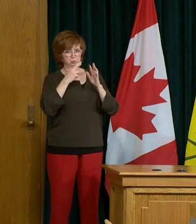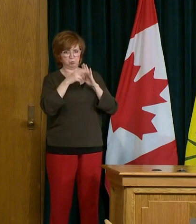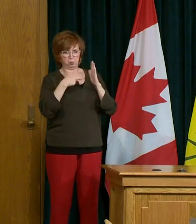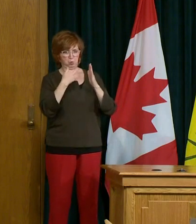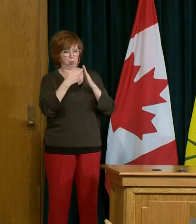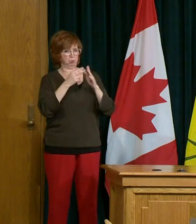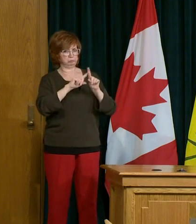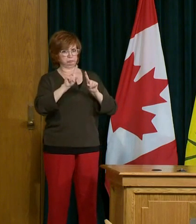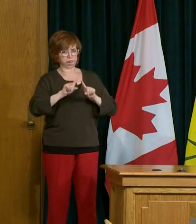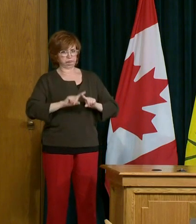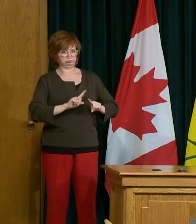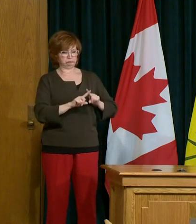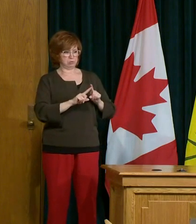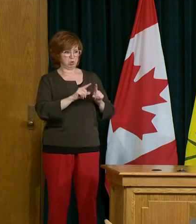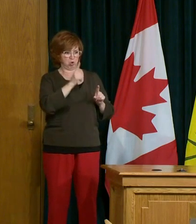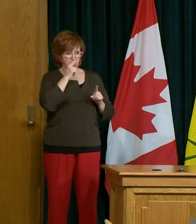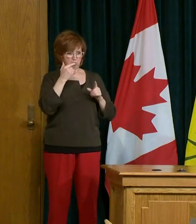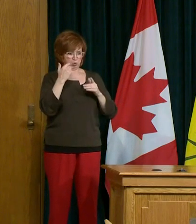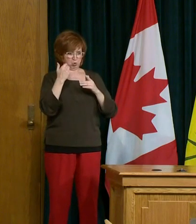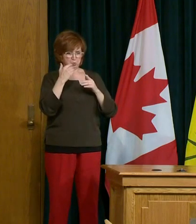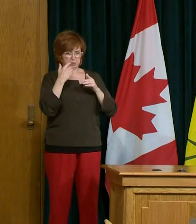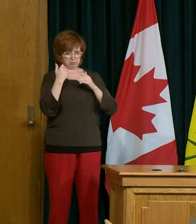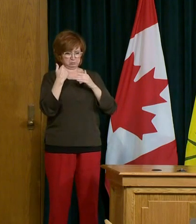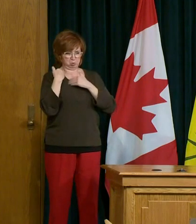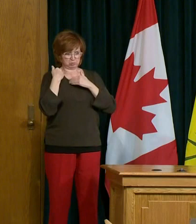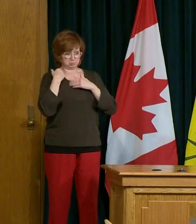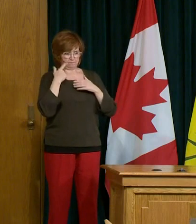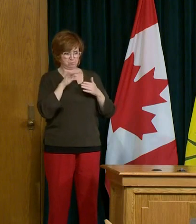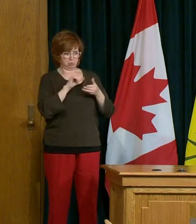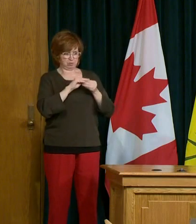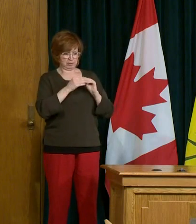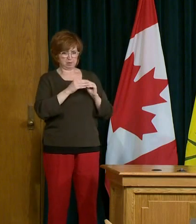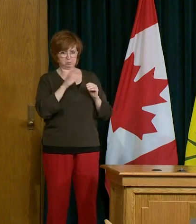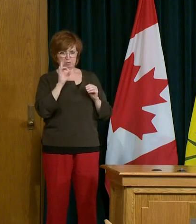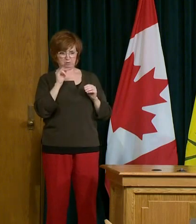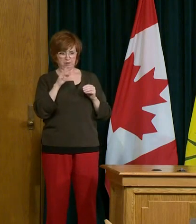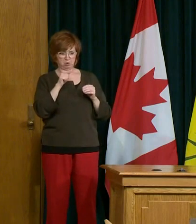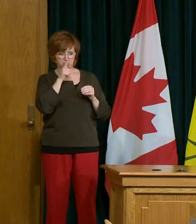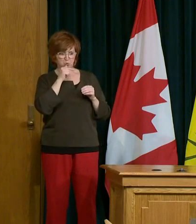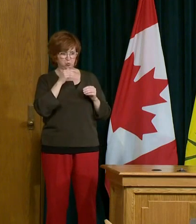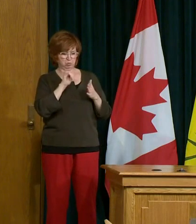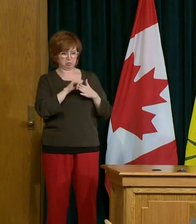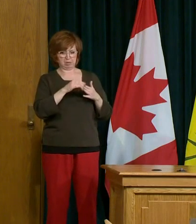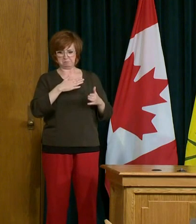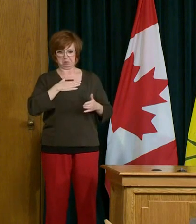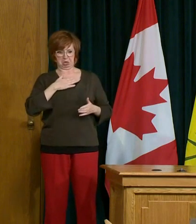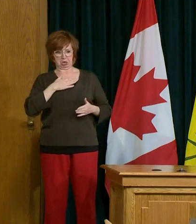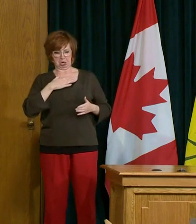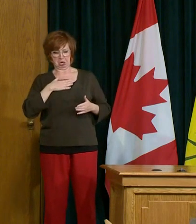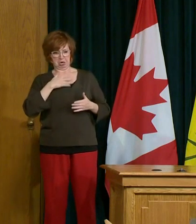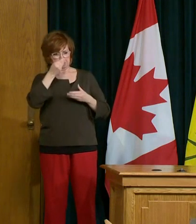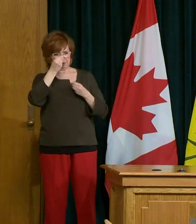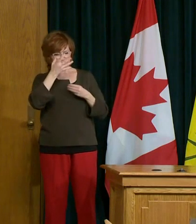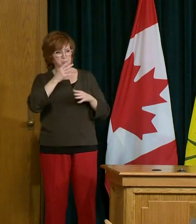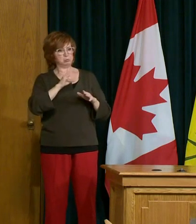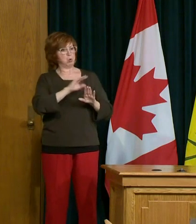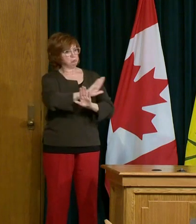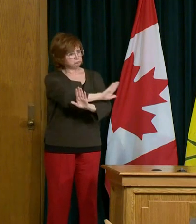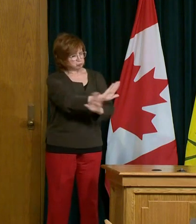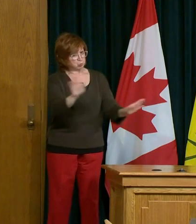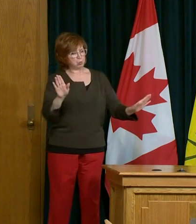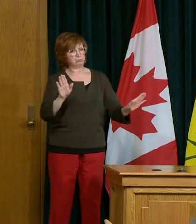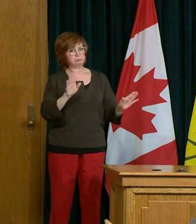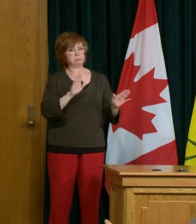holds the data. Of course, the data belongs to the people, and it's important that we are mindful and respectful of all the principles, particularly